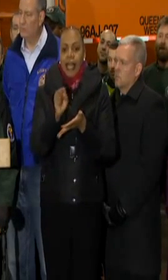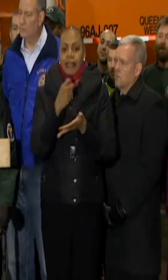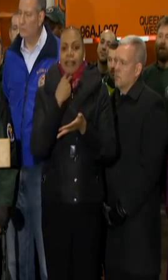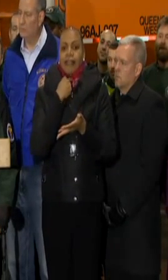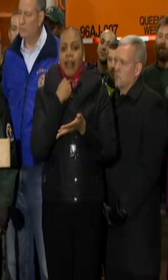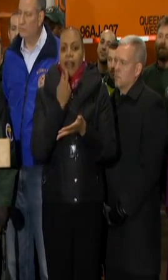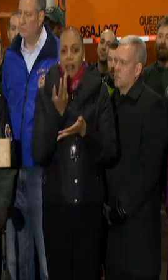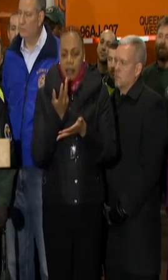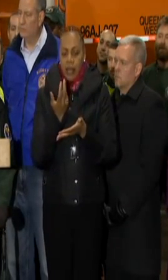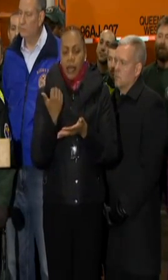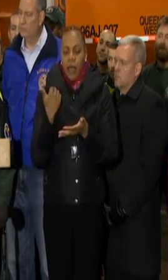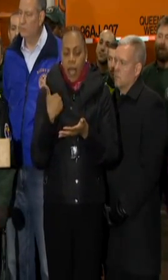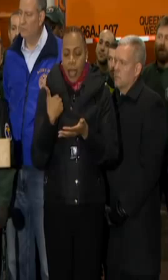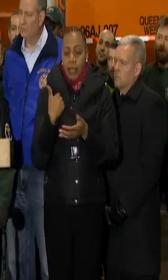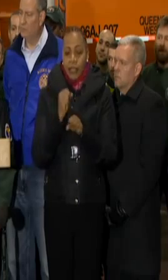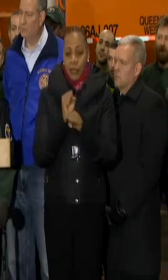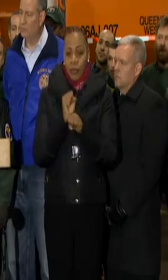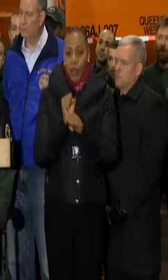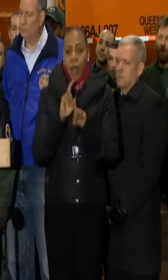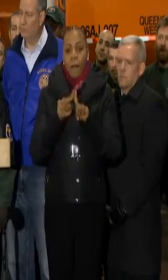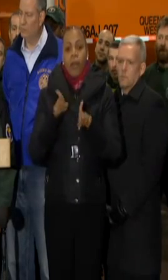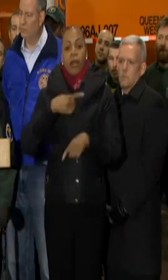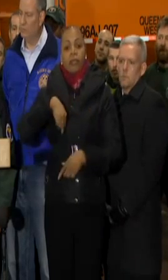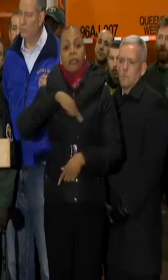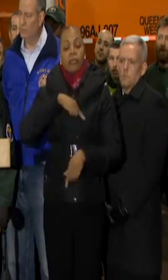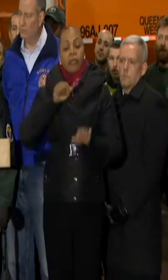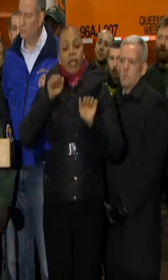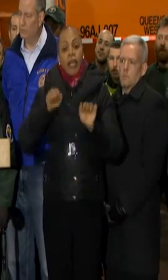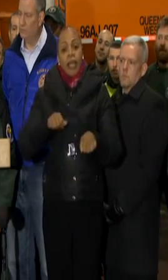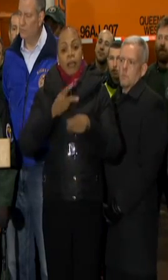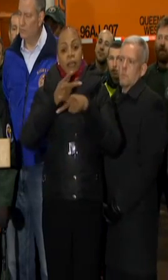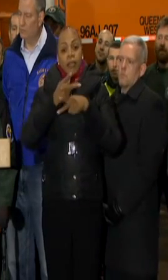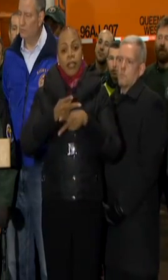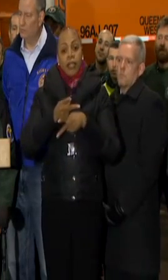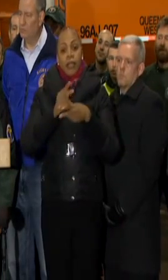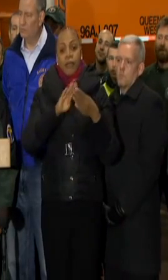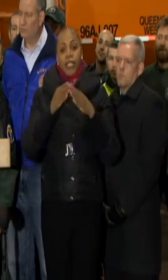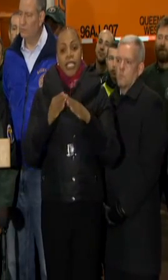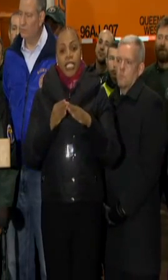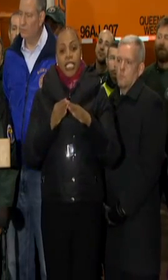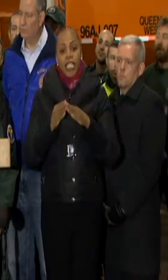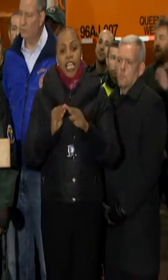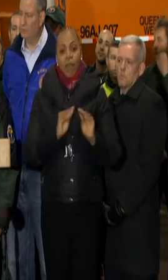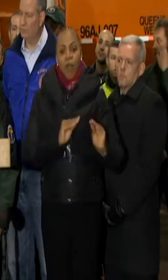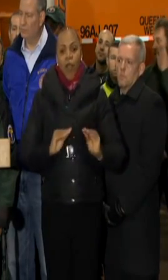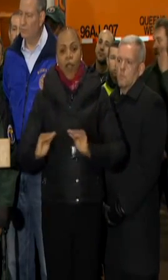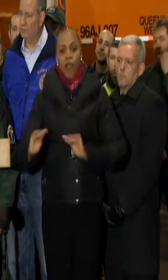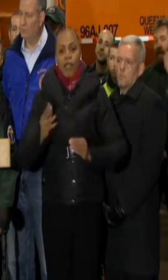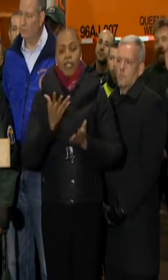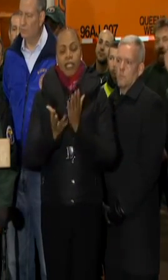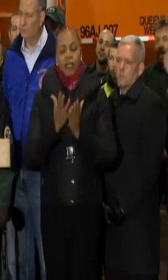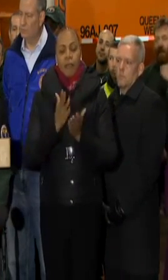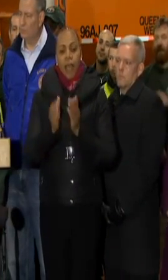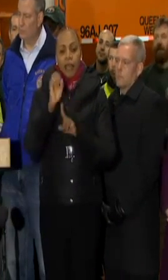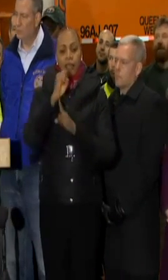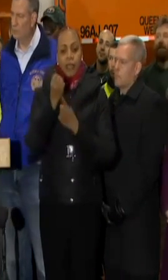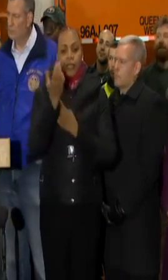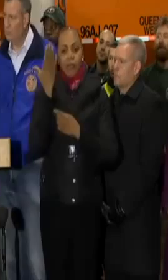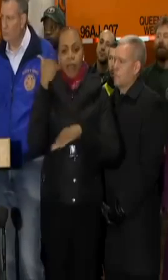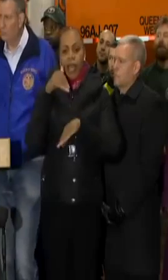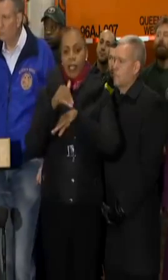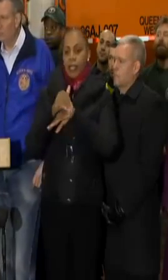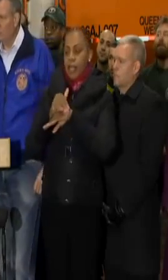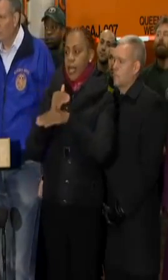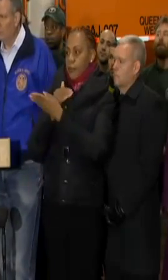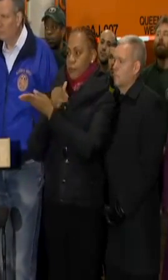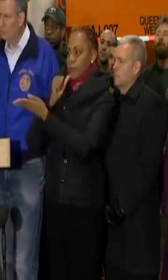do? Absolutely. But we were able to keep this city moving no matter what the situation was last night. And that was the key to it.